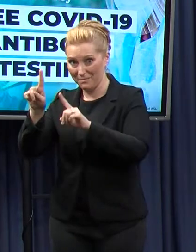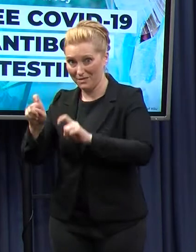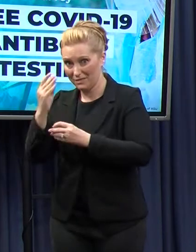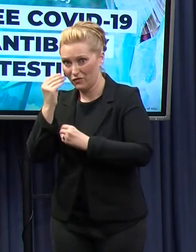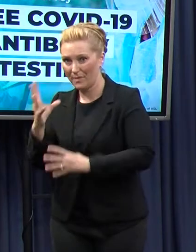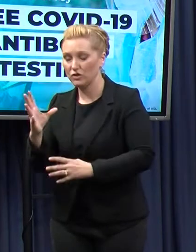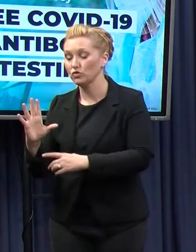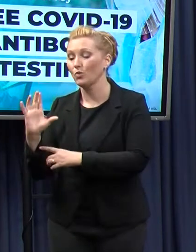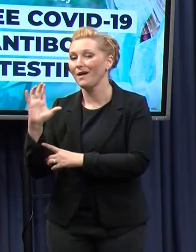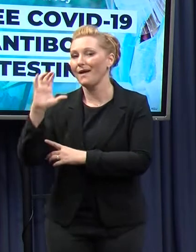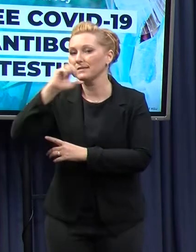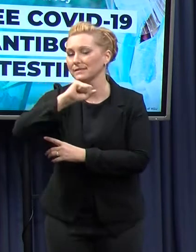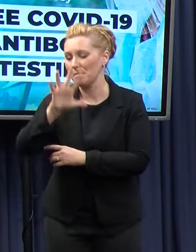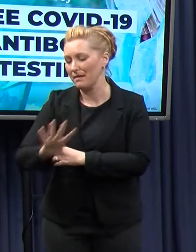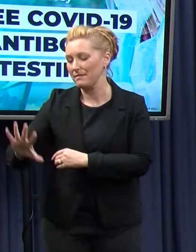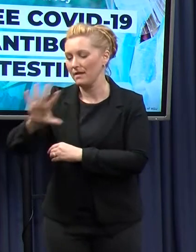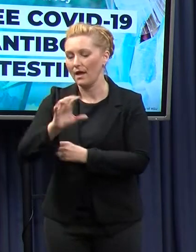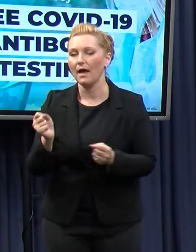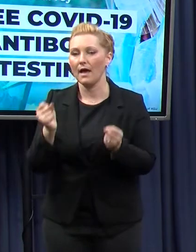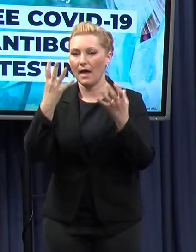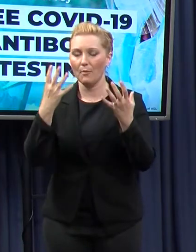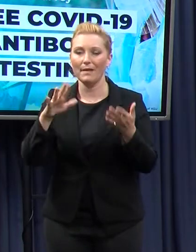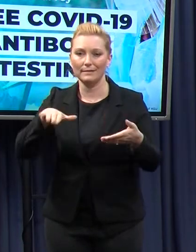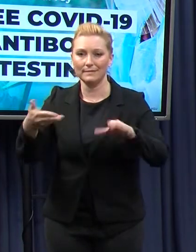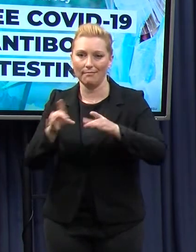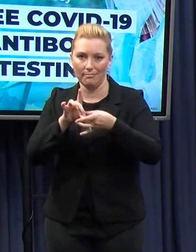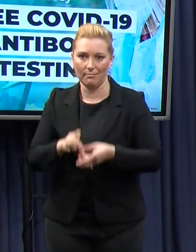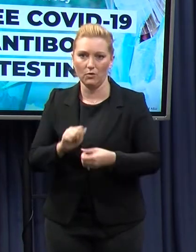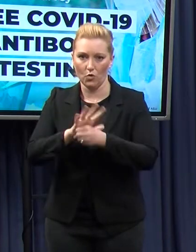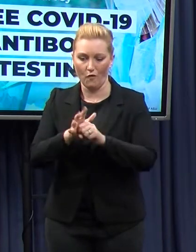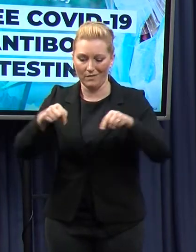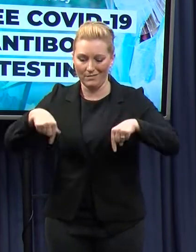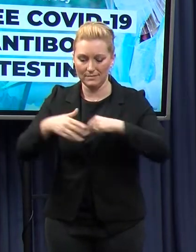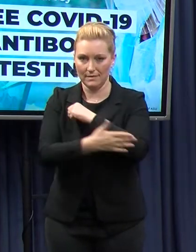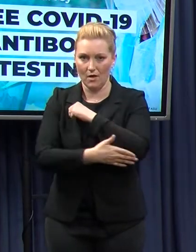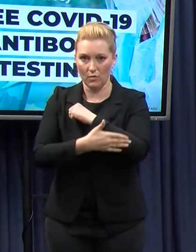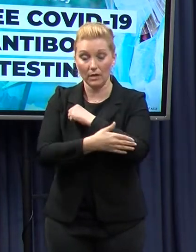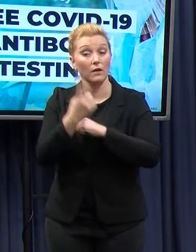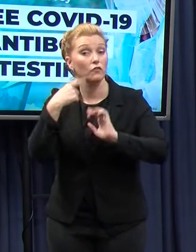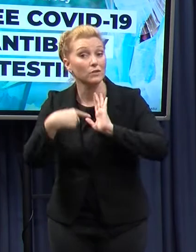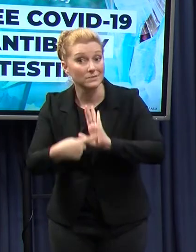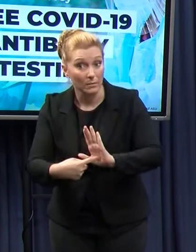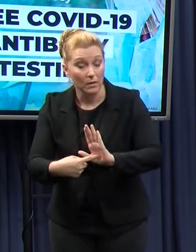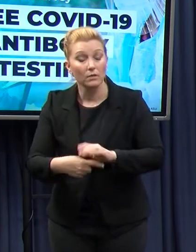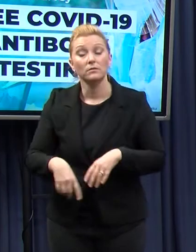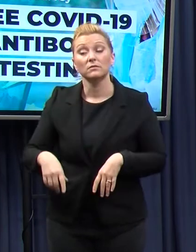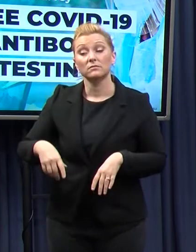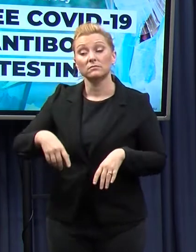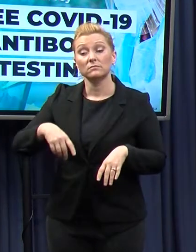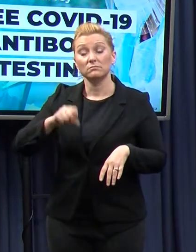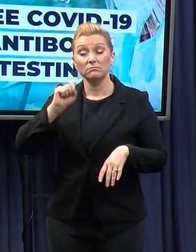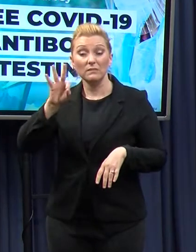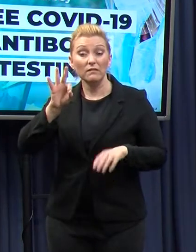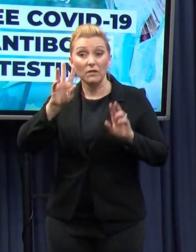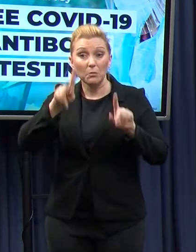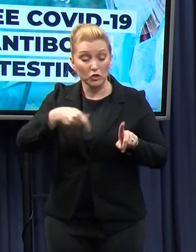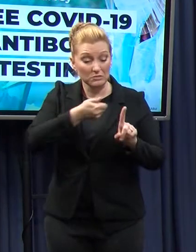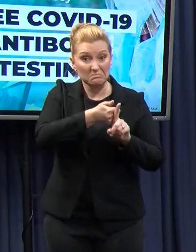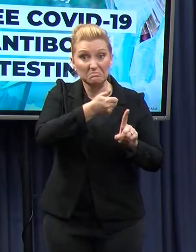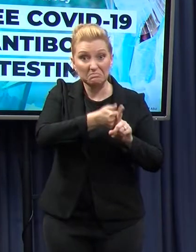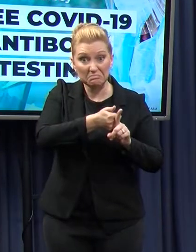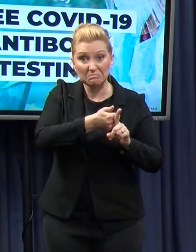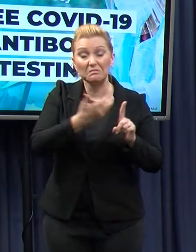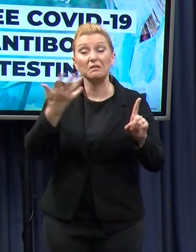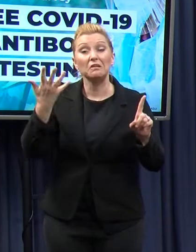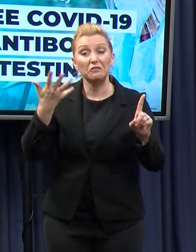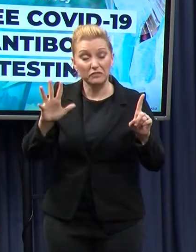COVID-19 associated deaths in the county. For example, COVID-19 was probably associated with the death of a person due to a